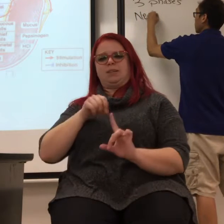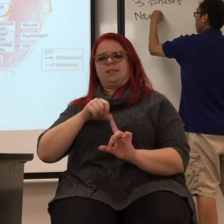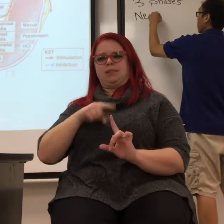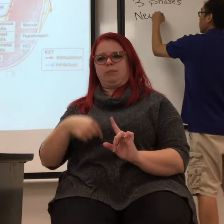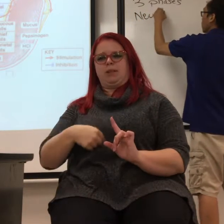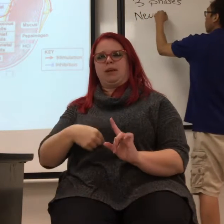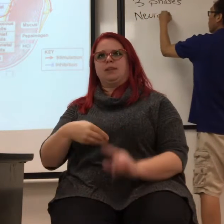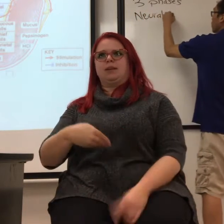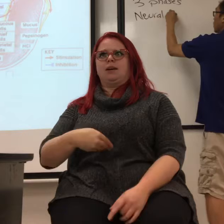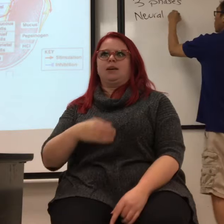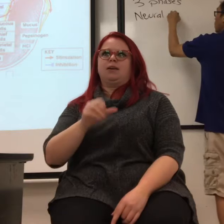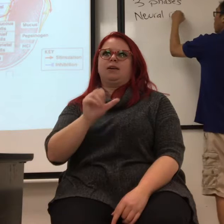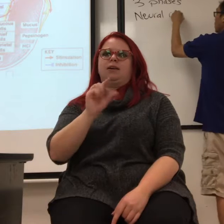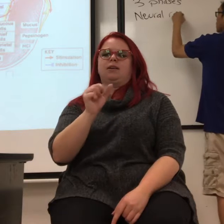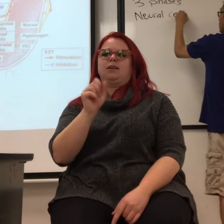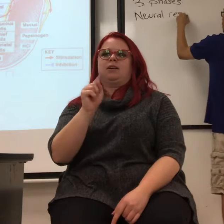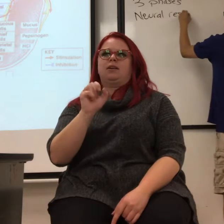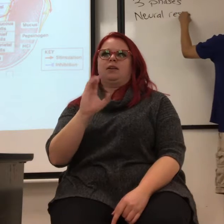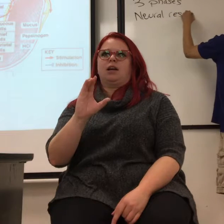Neural